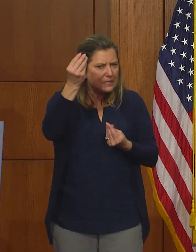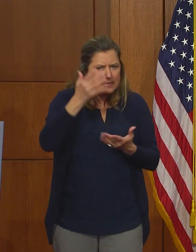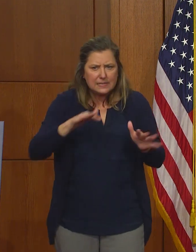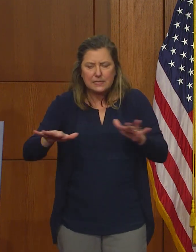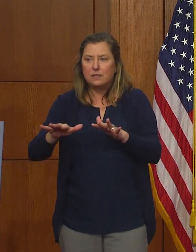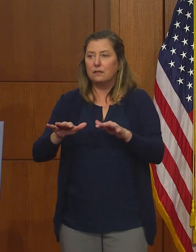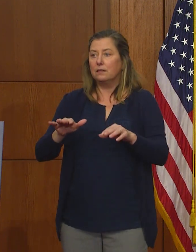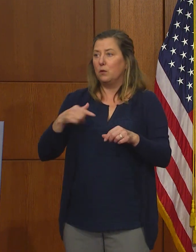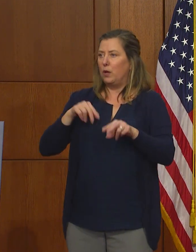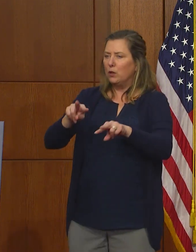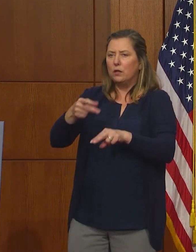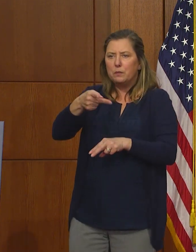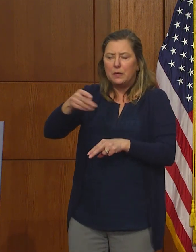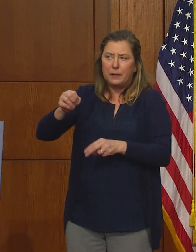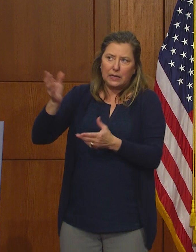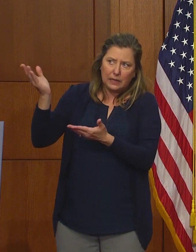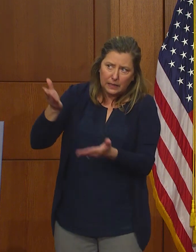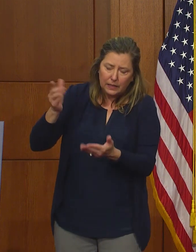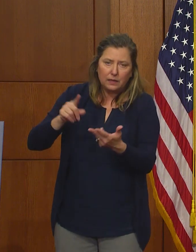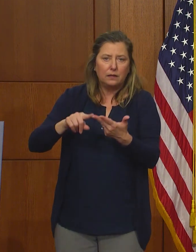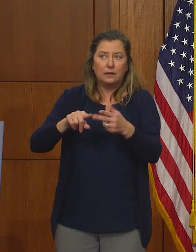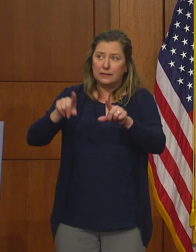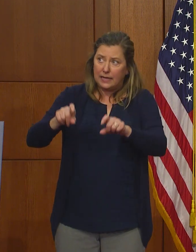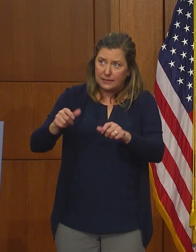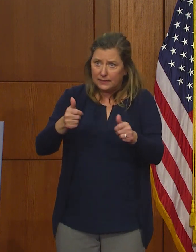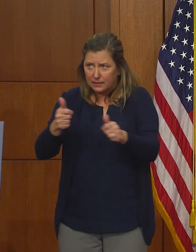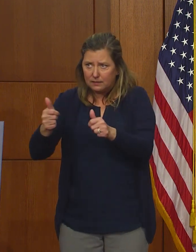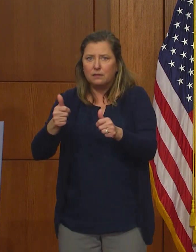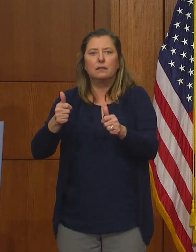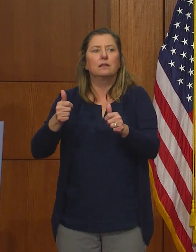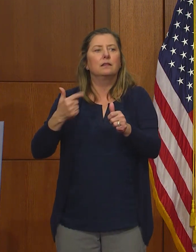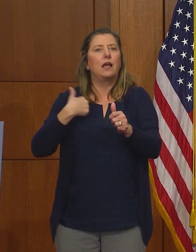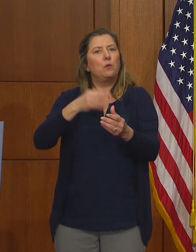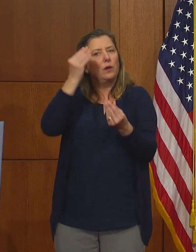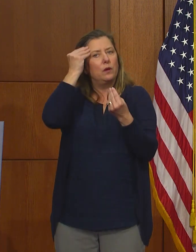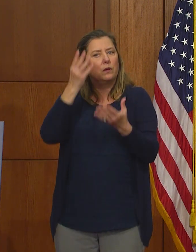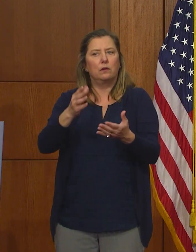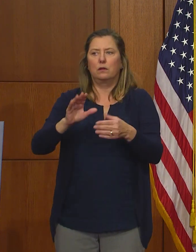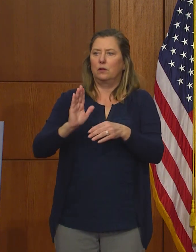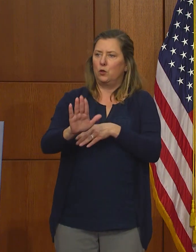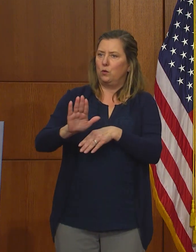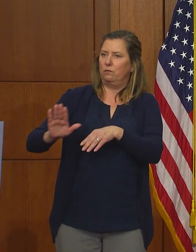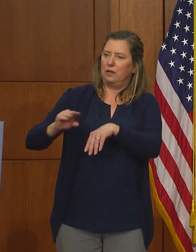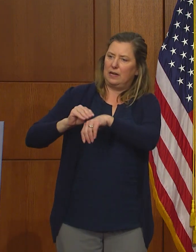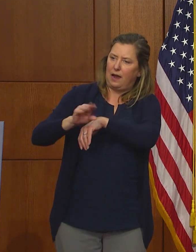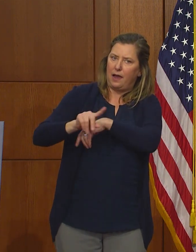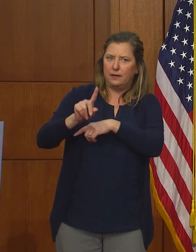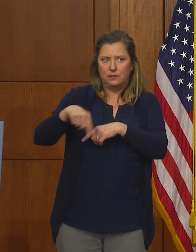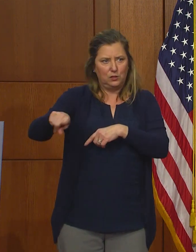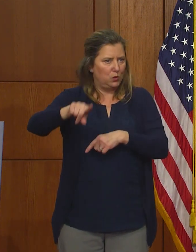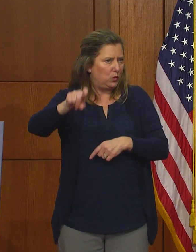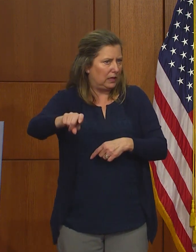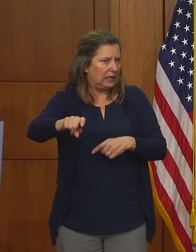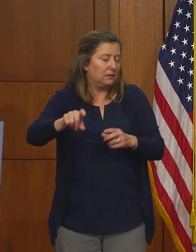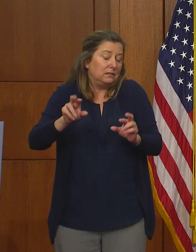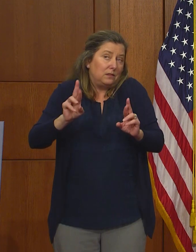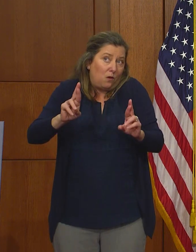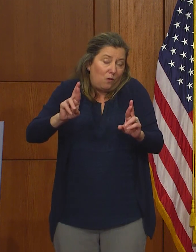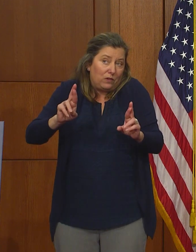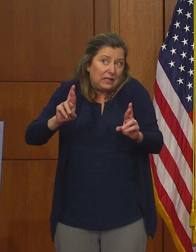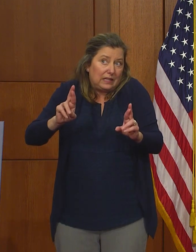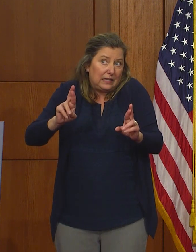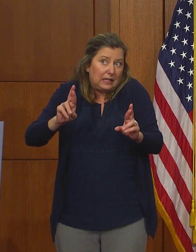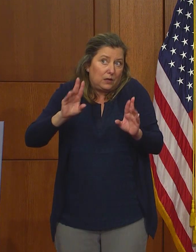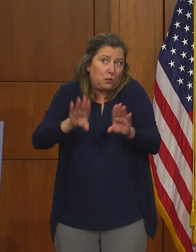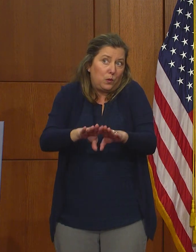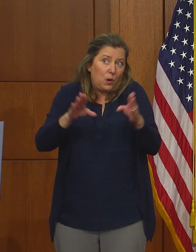supply of PPE, our testing capabilities, and provide you the guidelines that you need as we hopefully